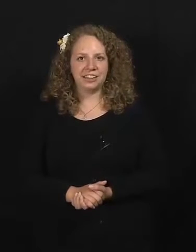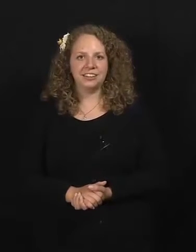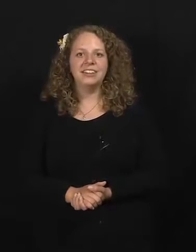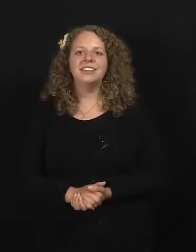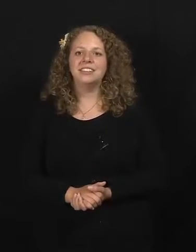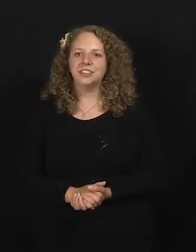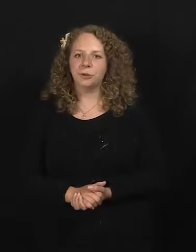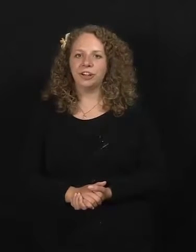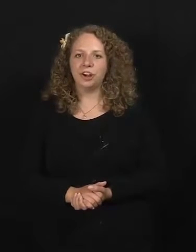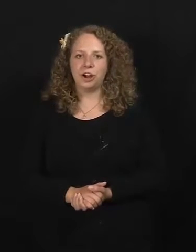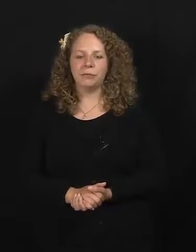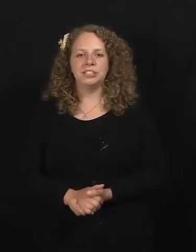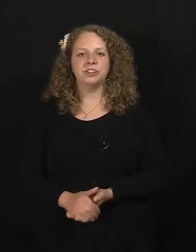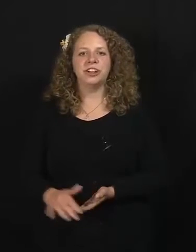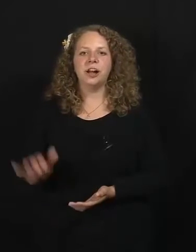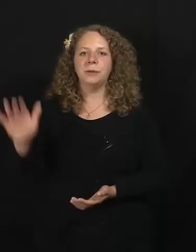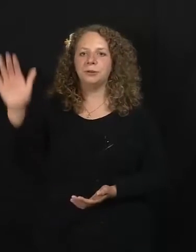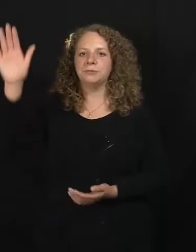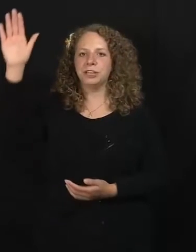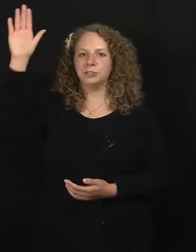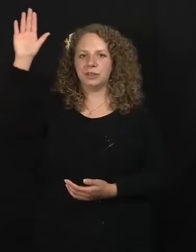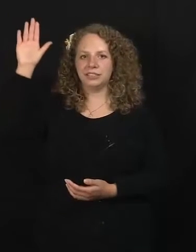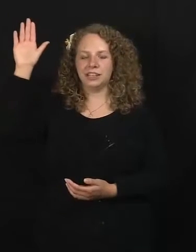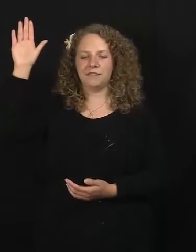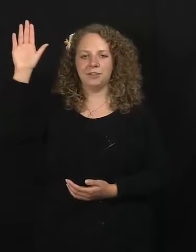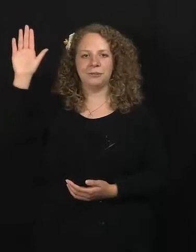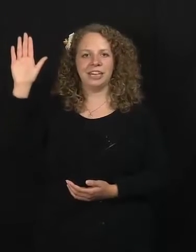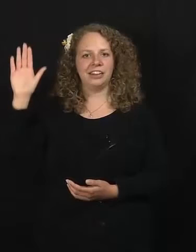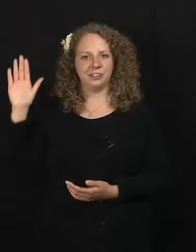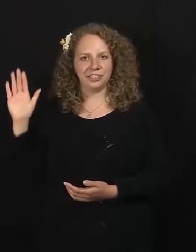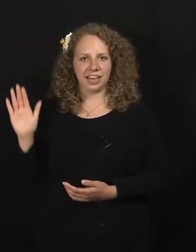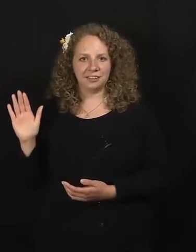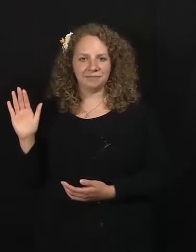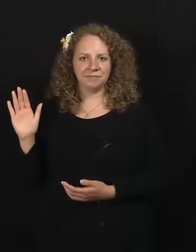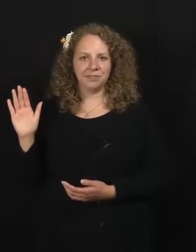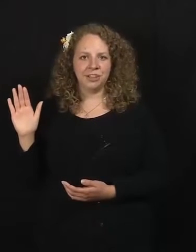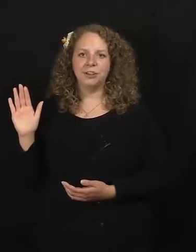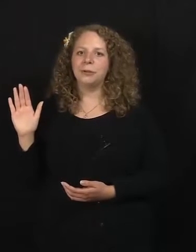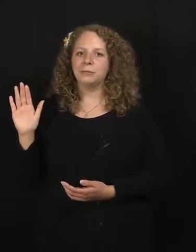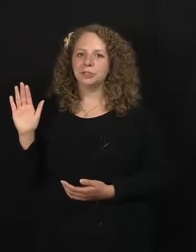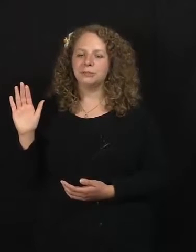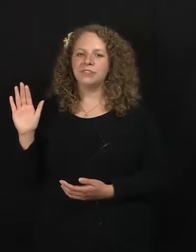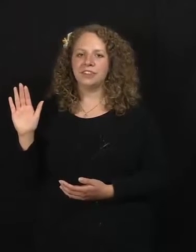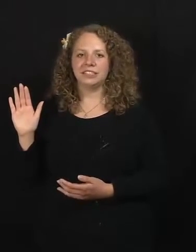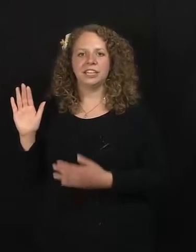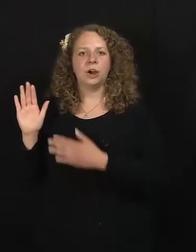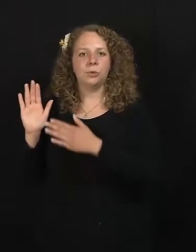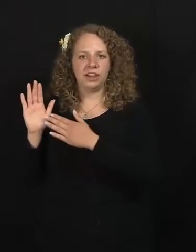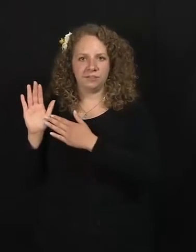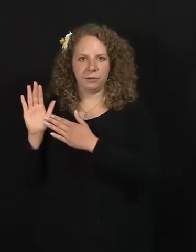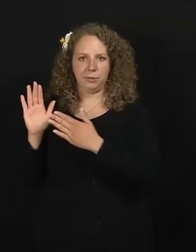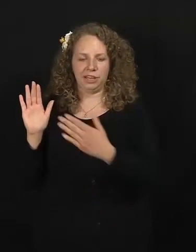hand, then lower your arm until your elbow is resting comfortably at your side. Your palm should be facing away from your